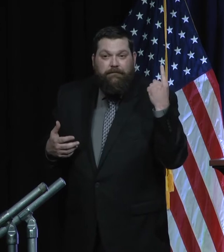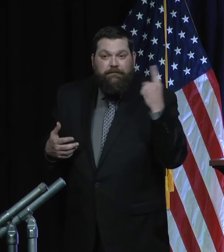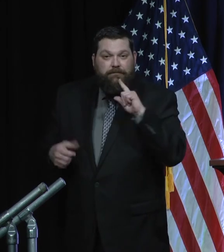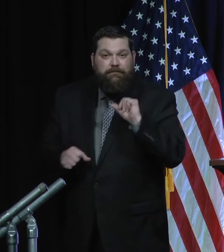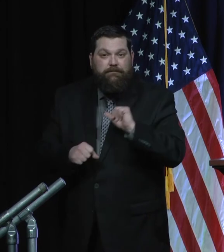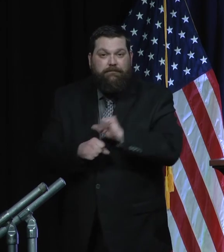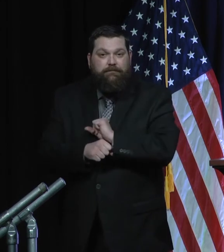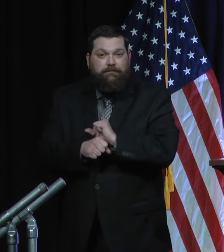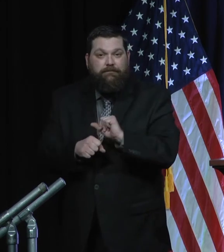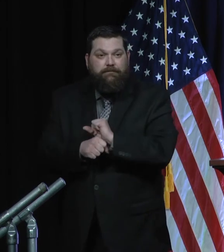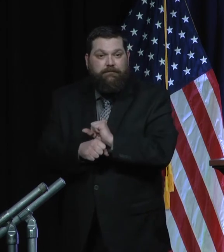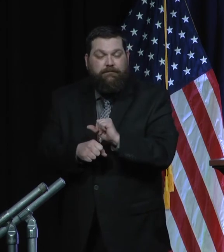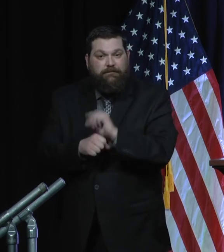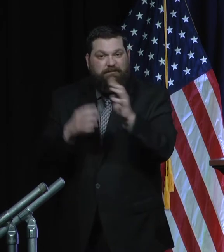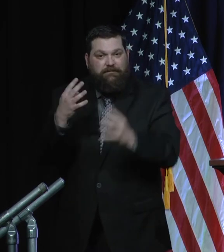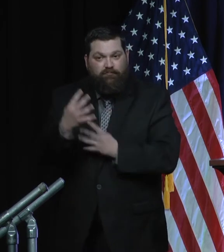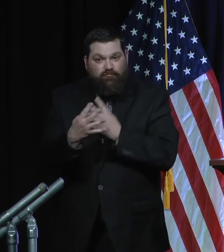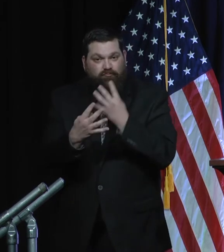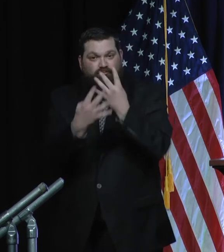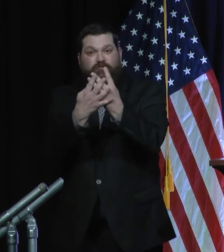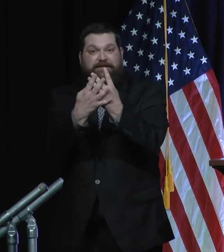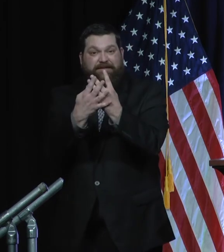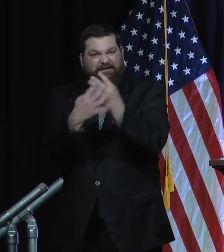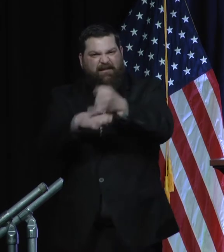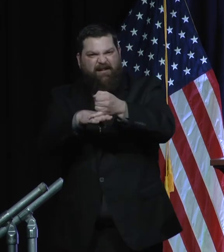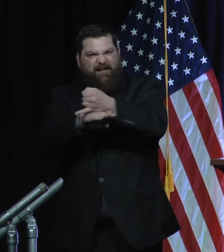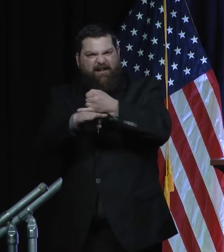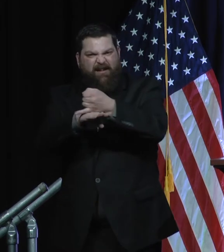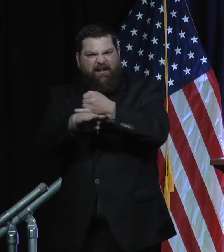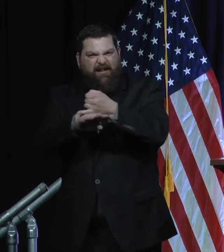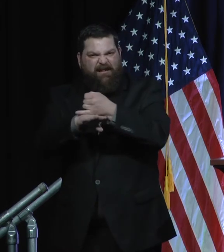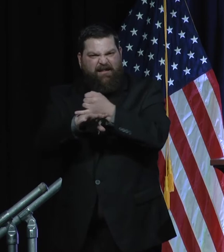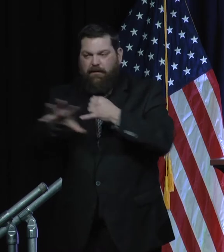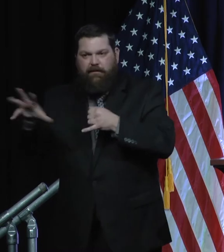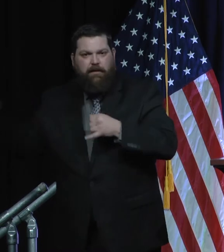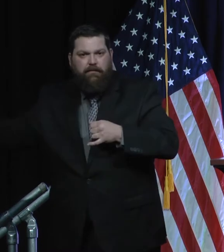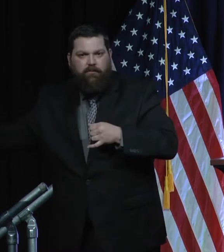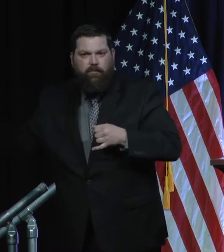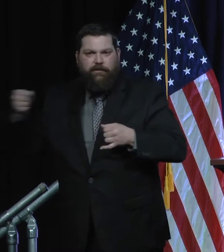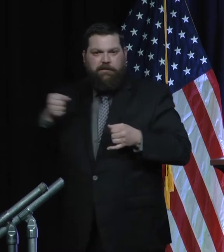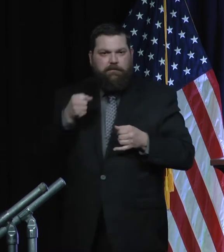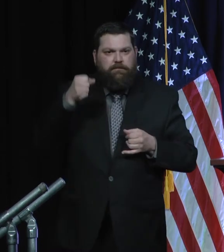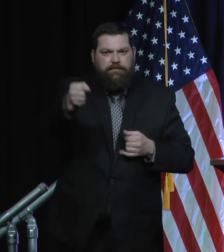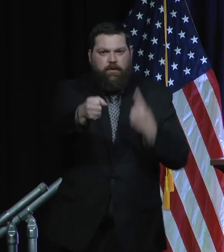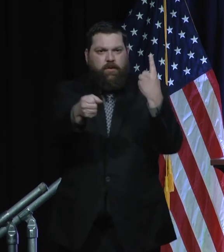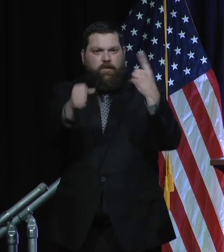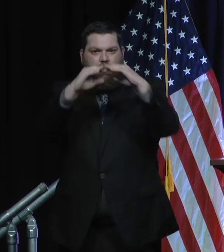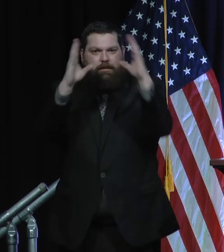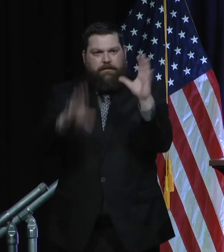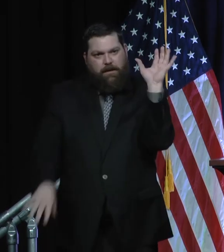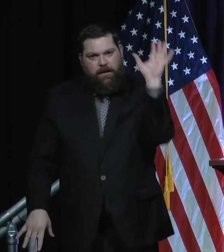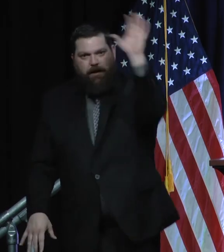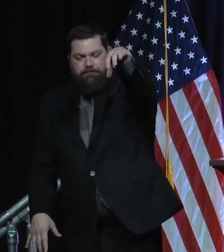Mandela from the famous Robben Island and put him in isolation in this house called Victor Verster because